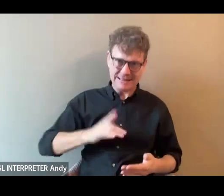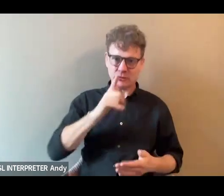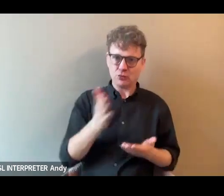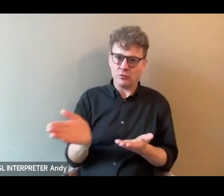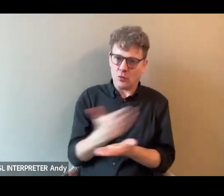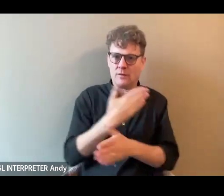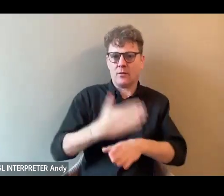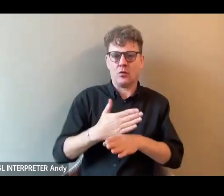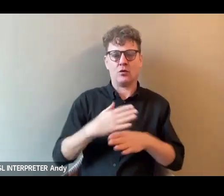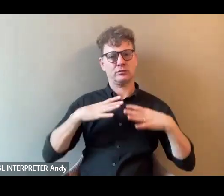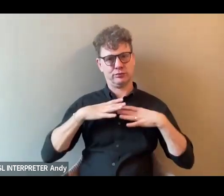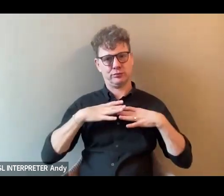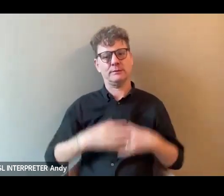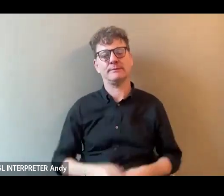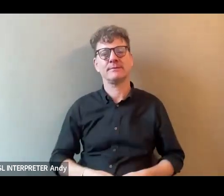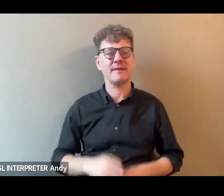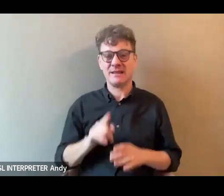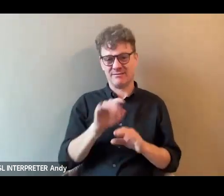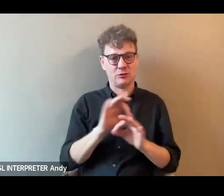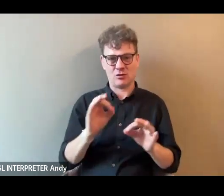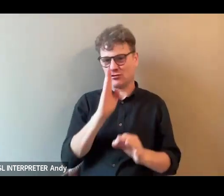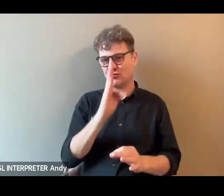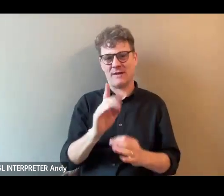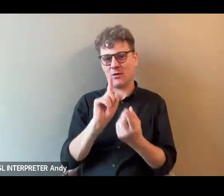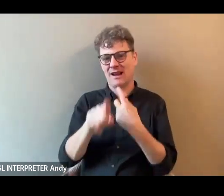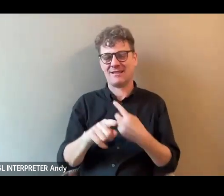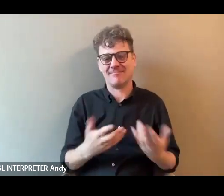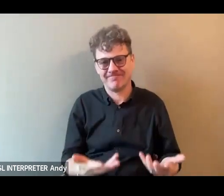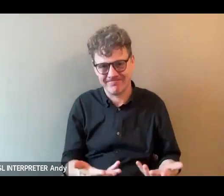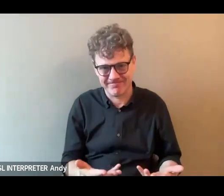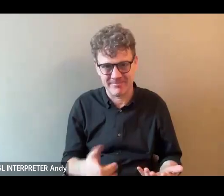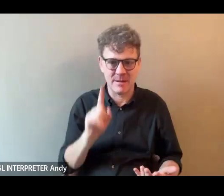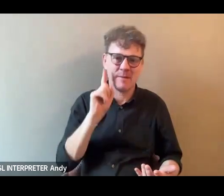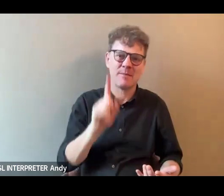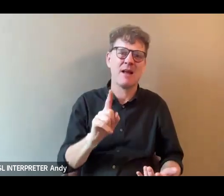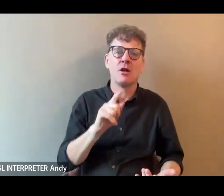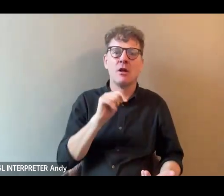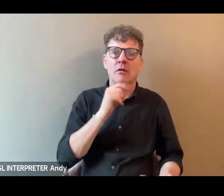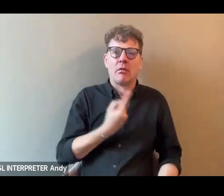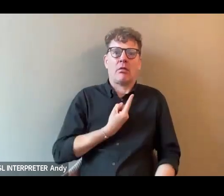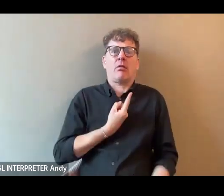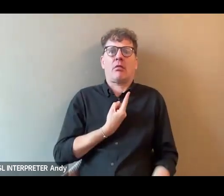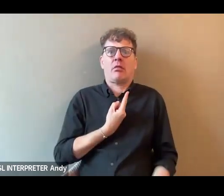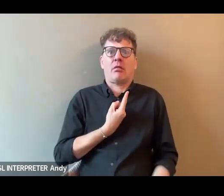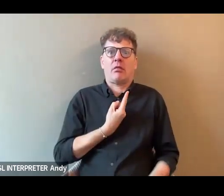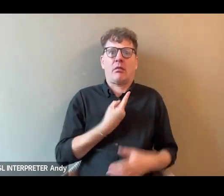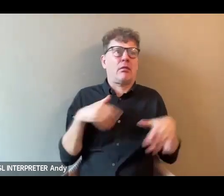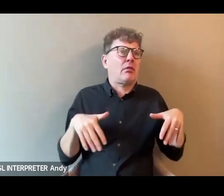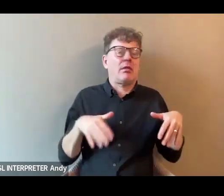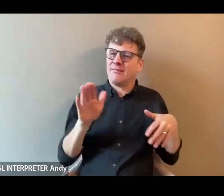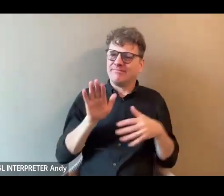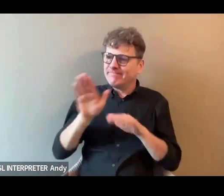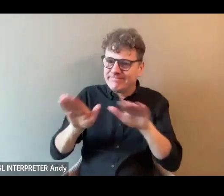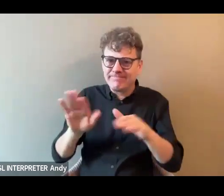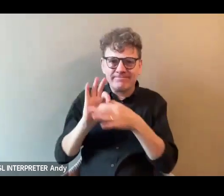So that's it's not a straightforward answer, but don't be an island, I suppose, and reach out to people for